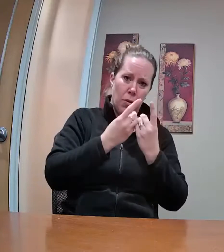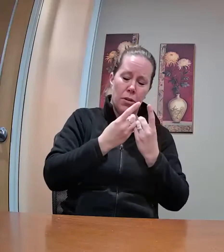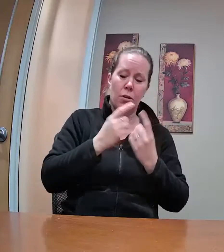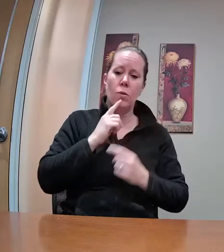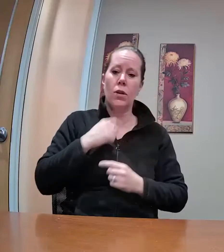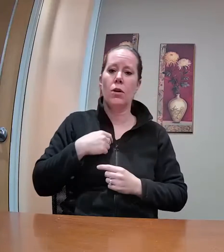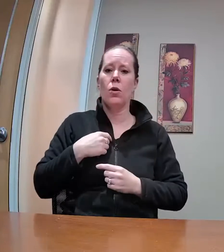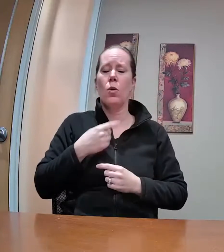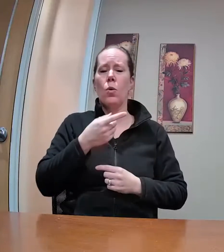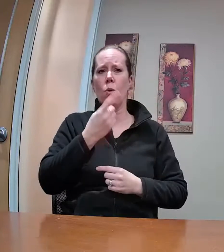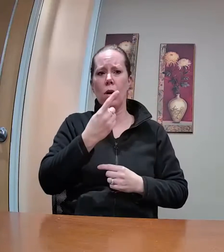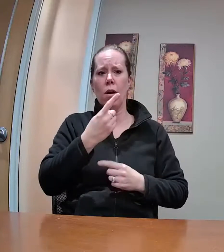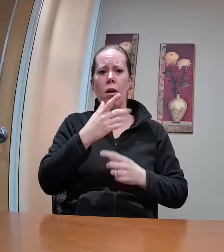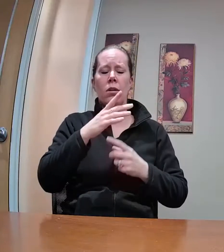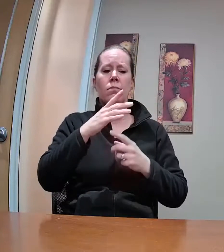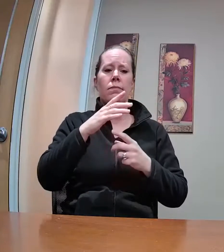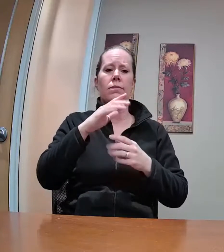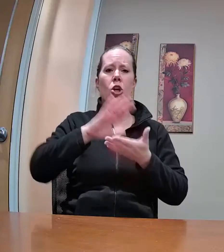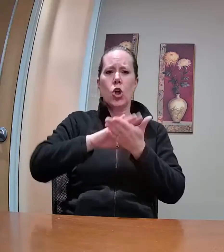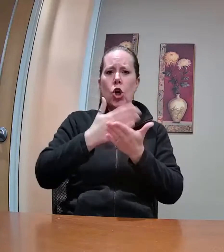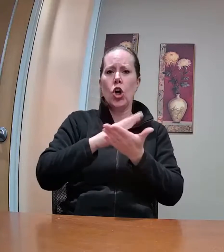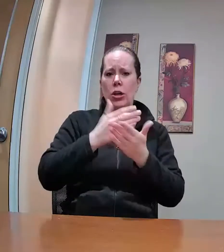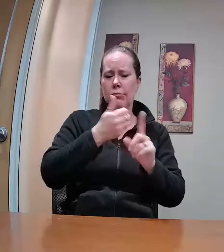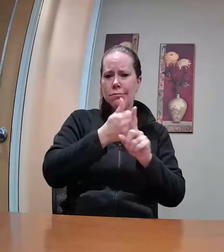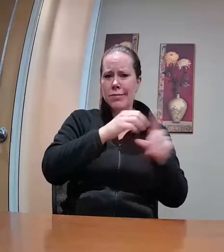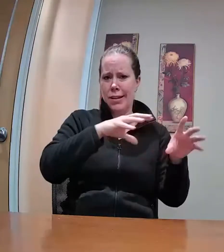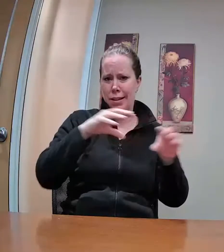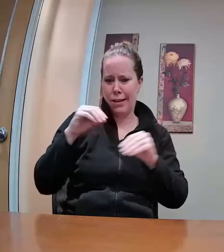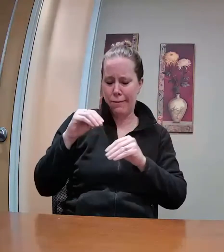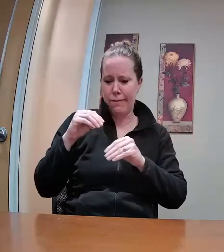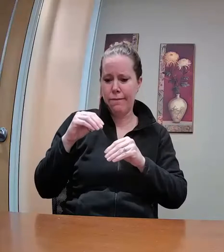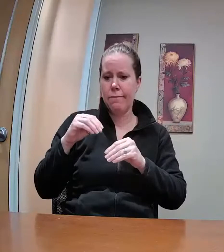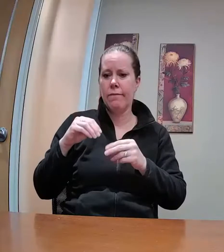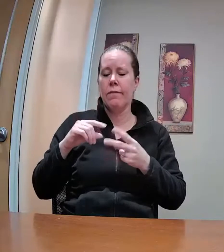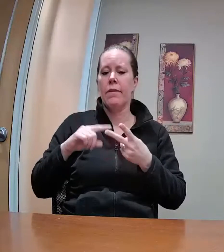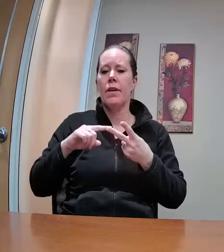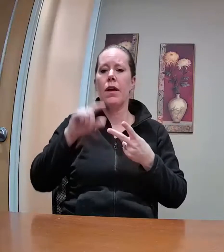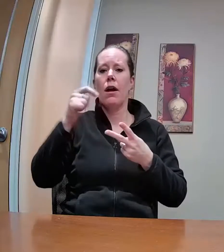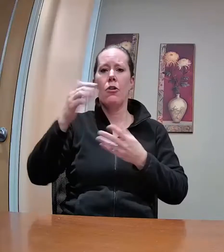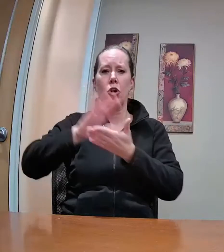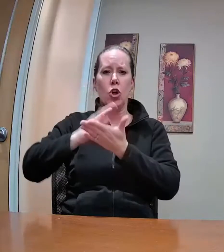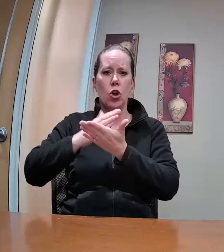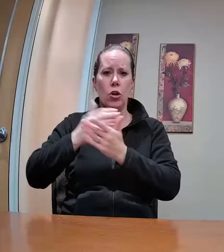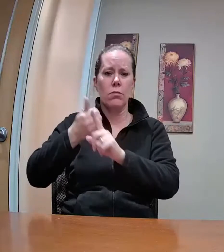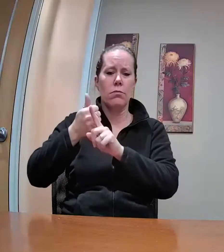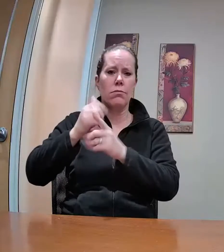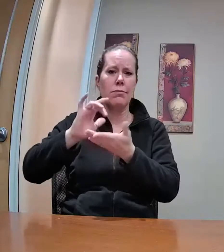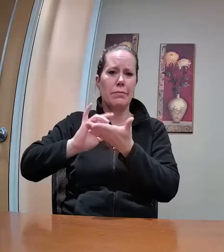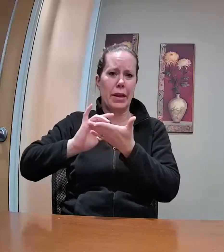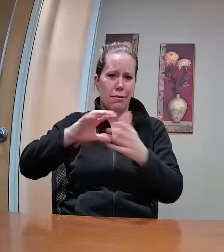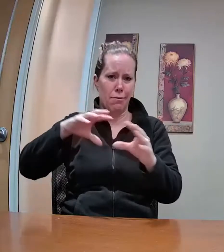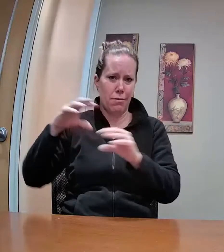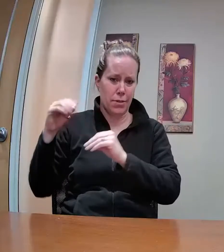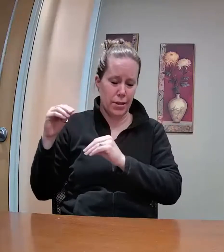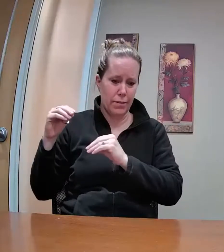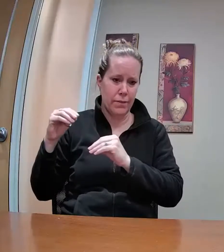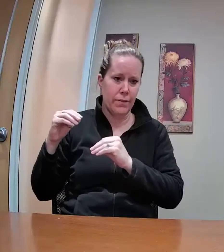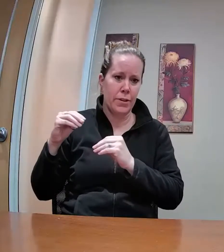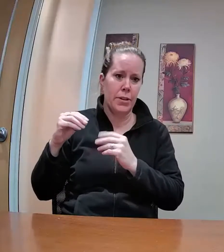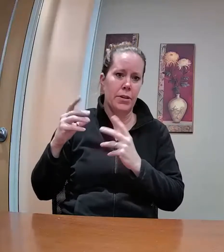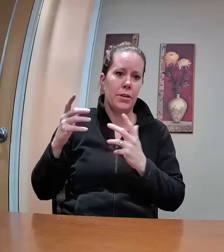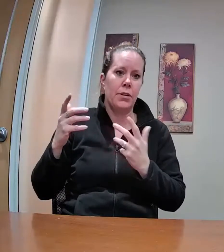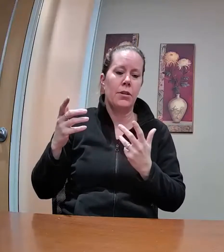1 full-time, part-time, full-time cook leave. We have 1 cook who's on a medical leave,